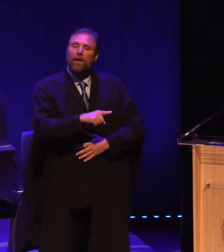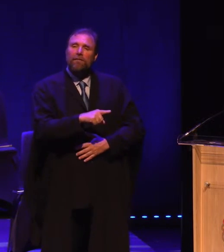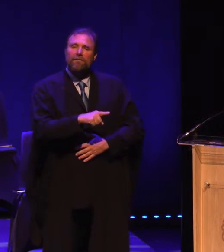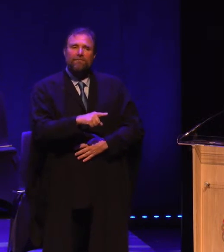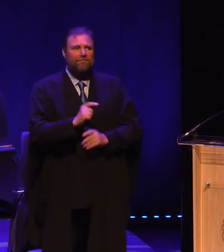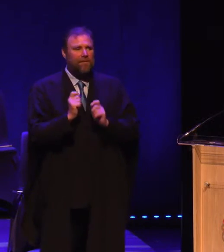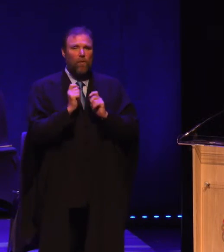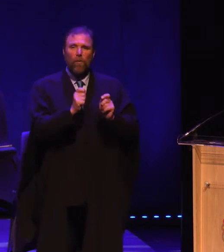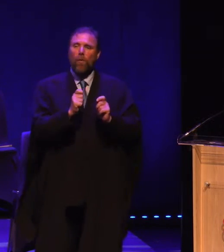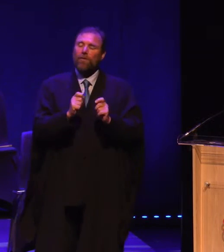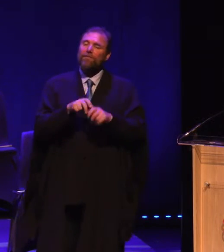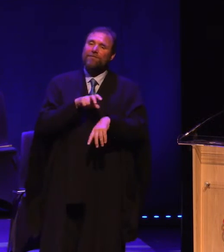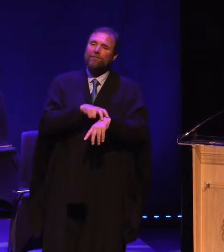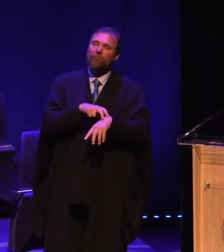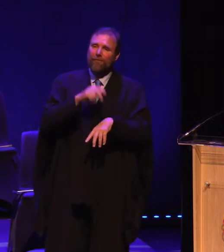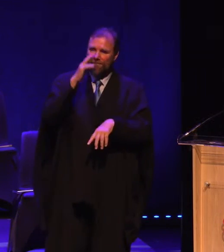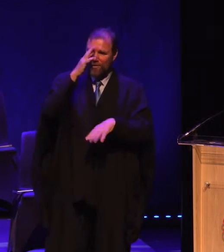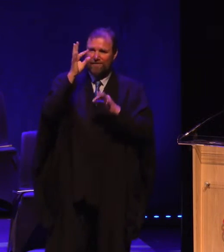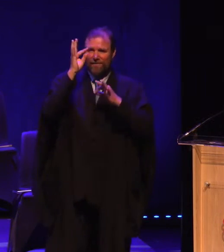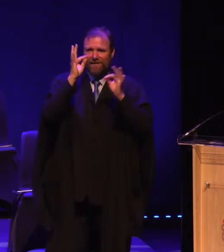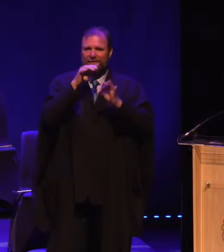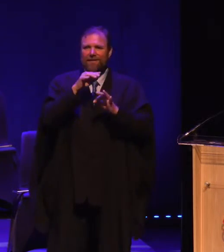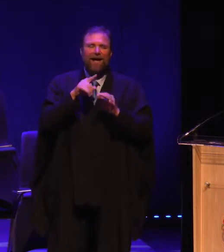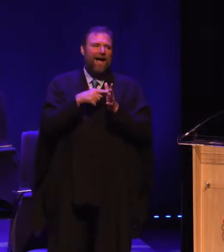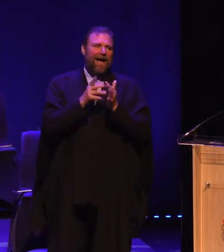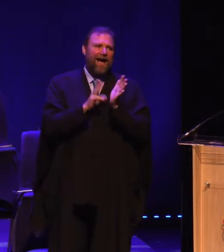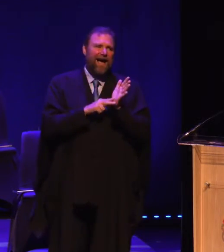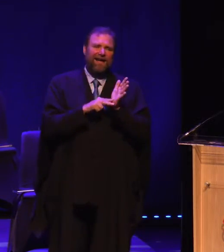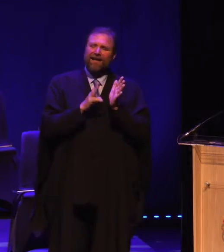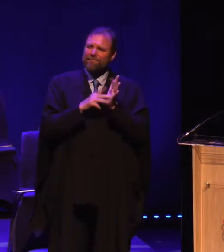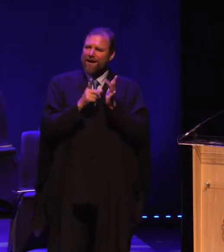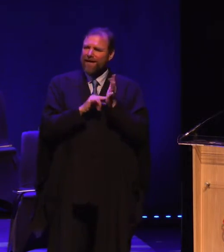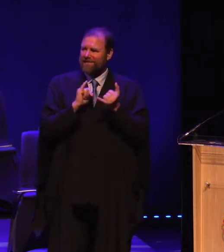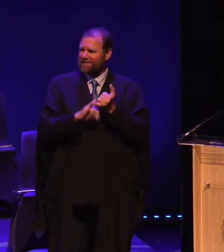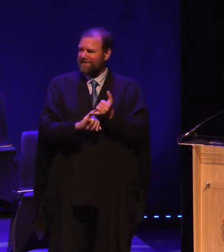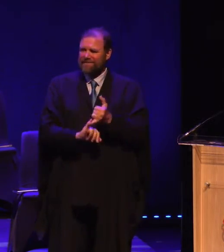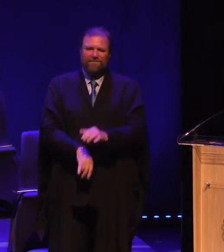award of Doctor of Philosophy, Adeline Miles.